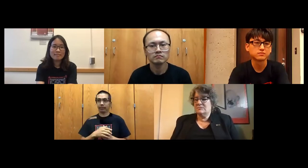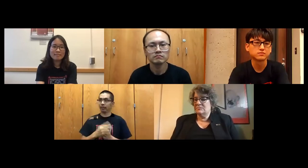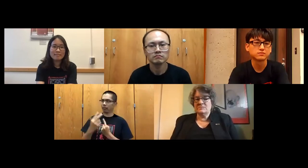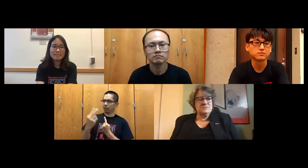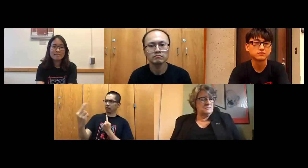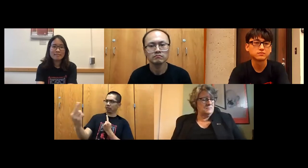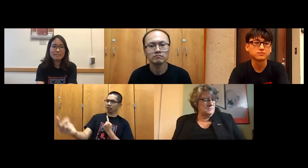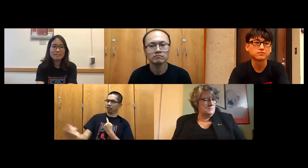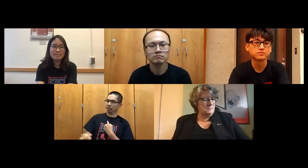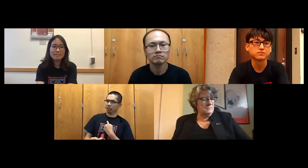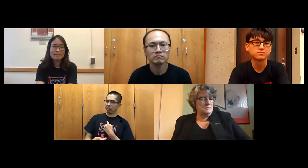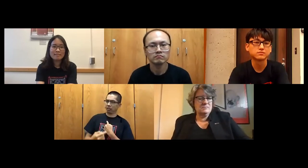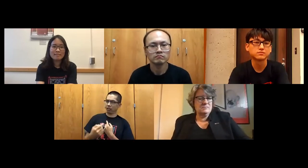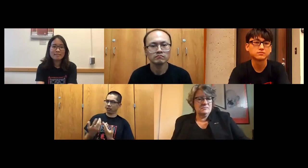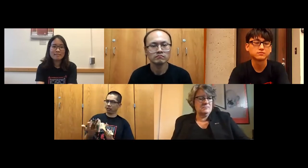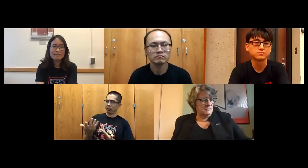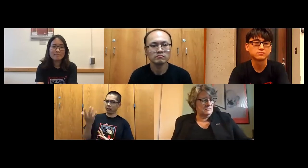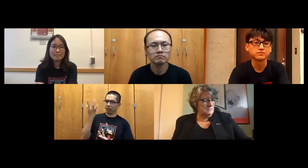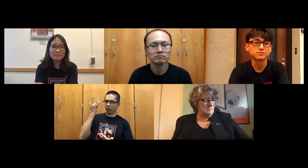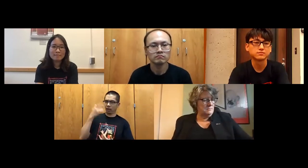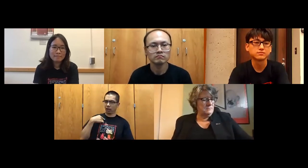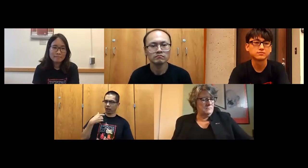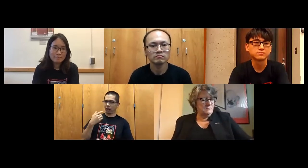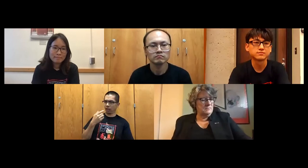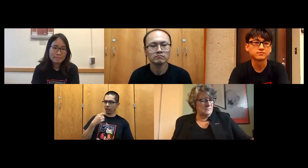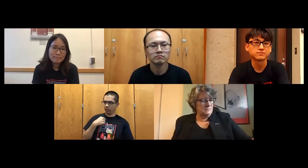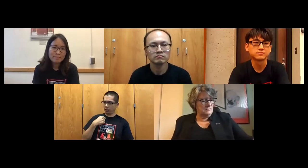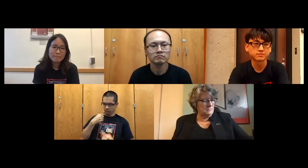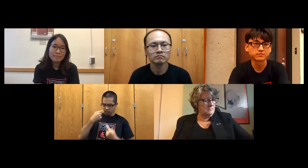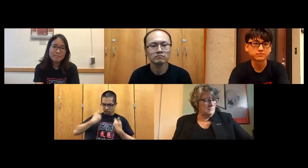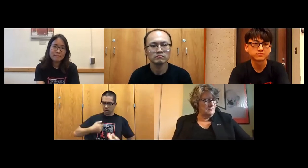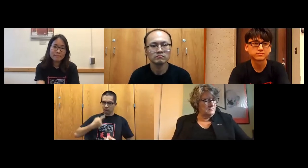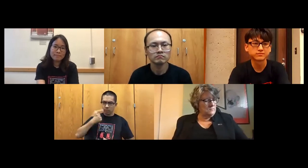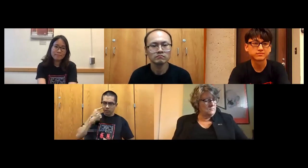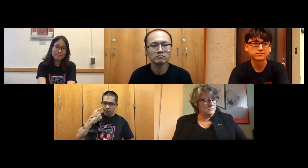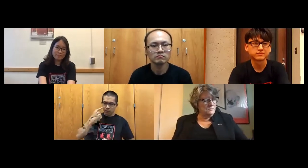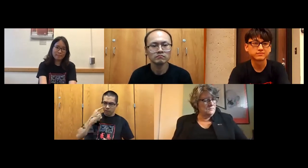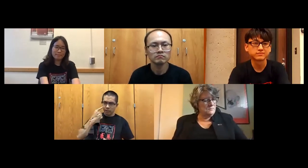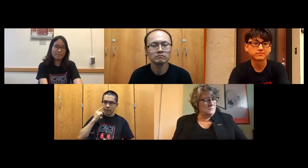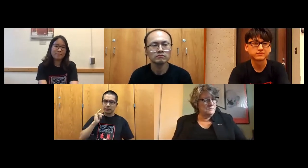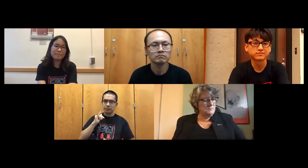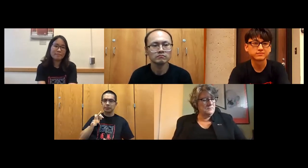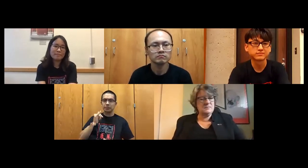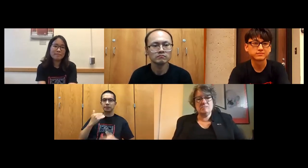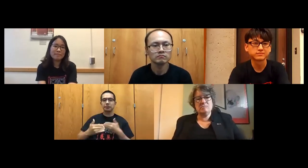And people would kind of shy away from me a bit. And it made me wonder, am I deaf?